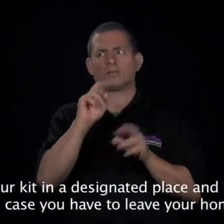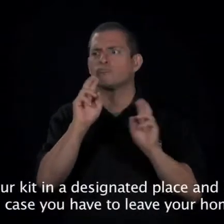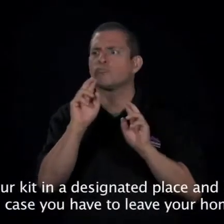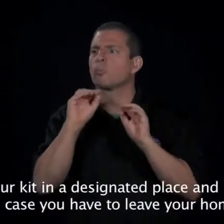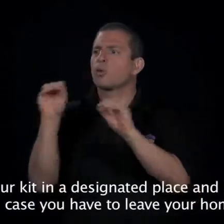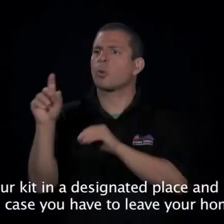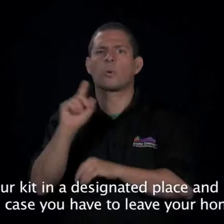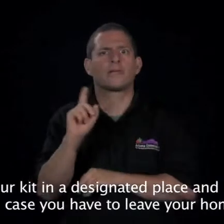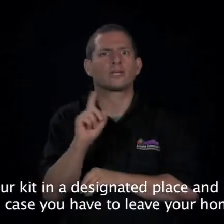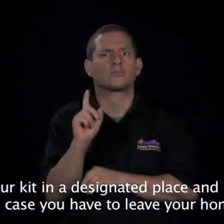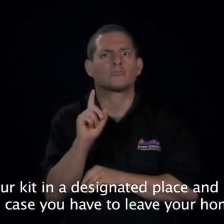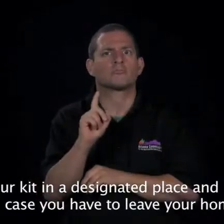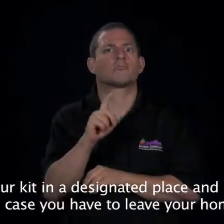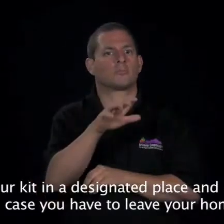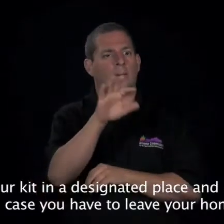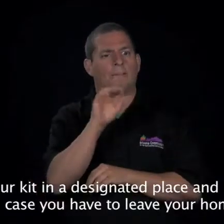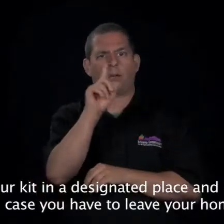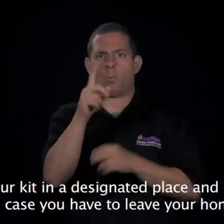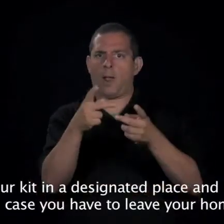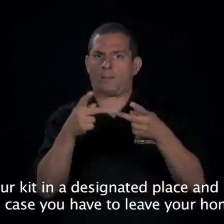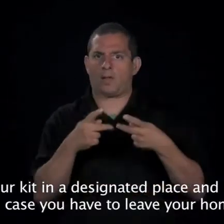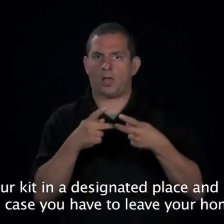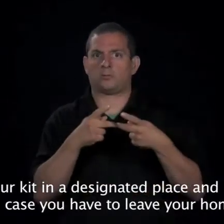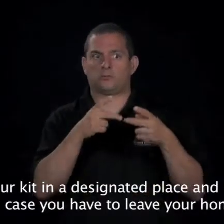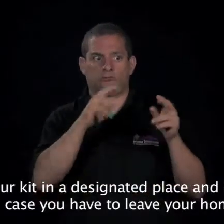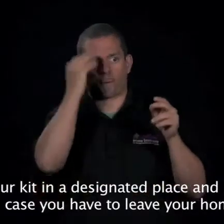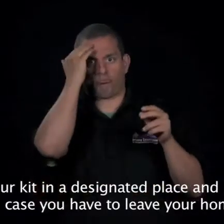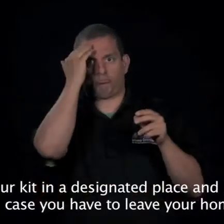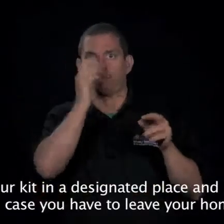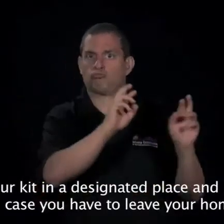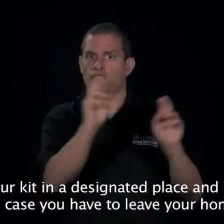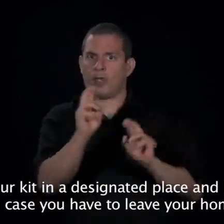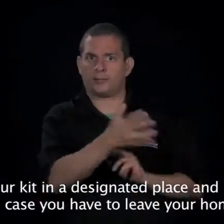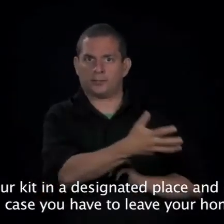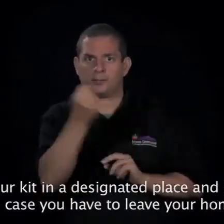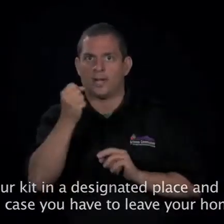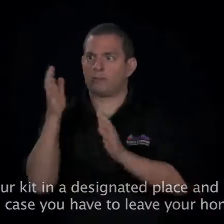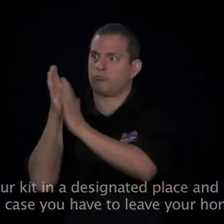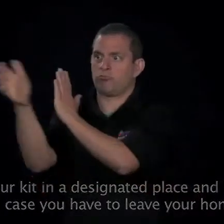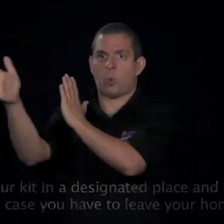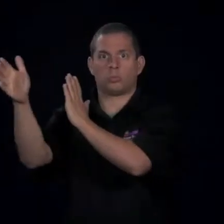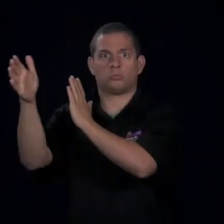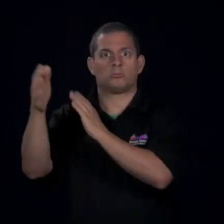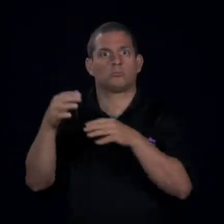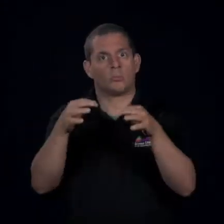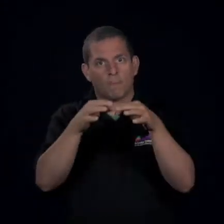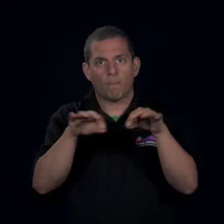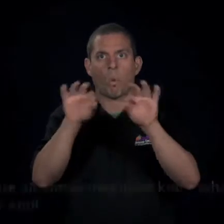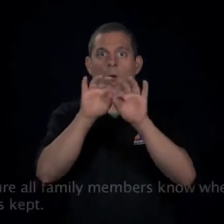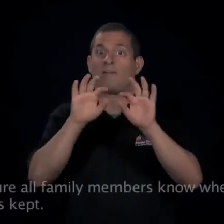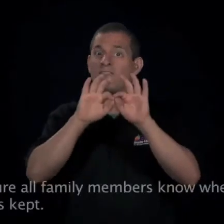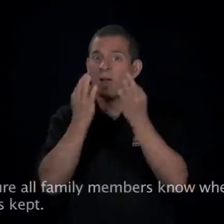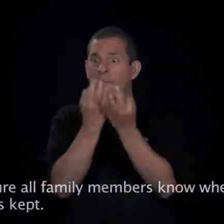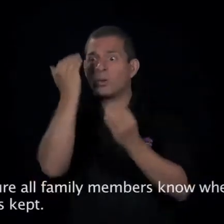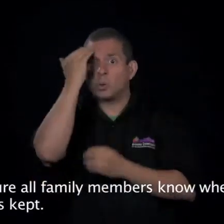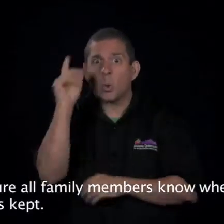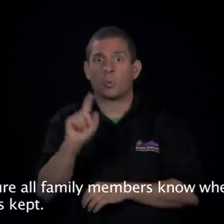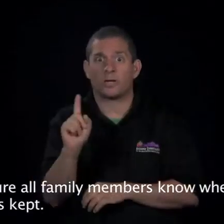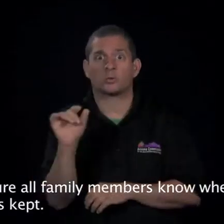Keep your kit in a designated place and have it ready in case you have to leave your home quickly. Make sure all family members